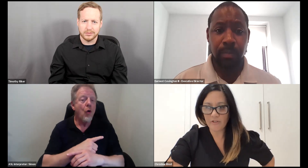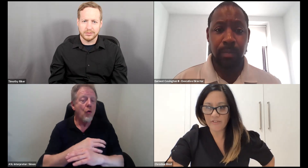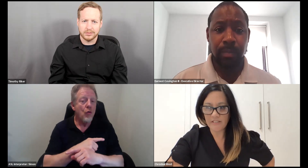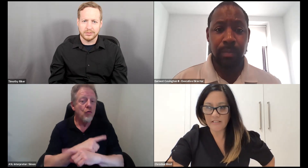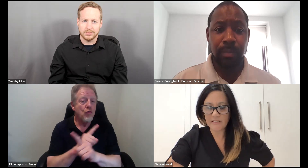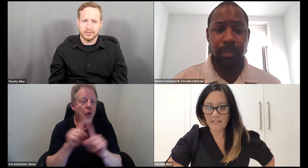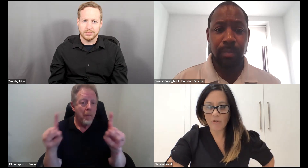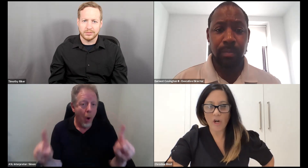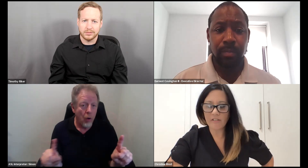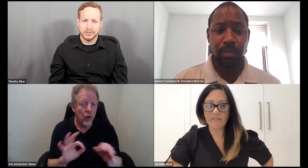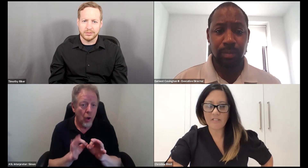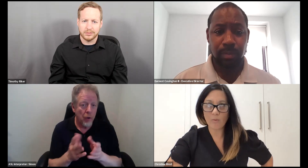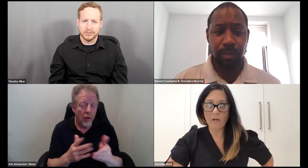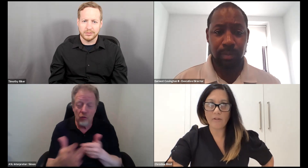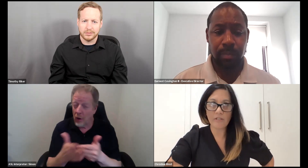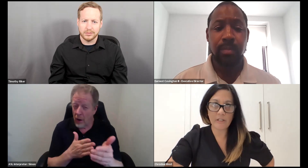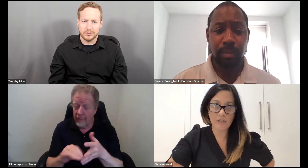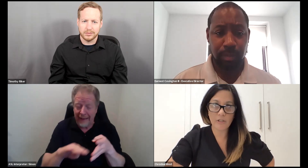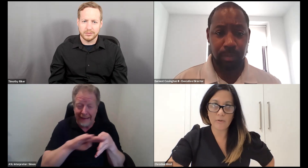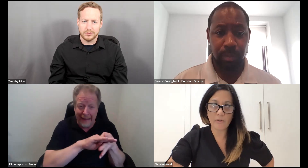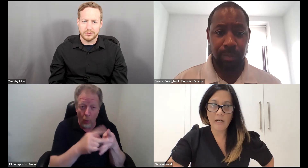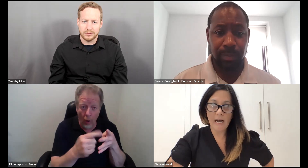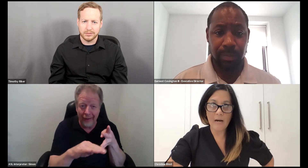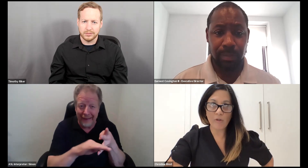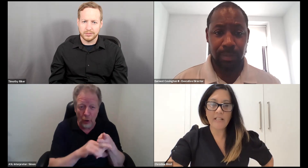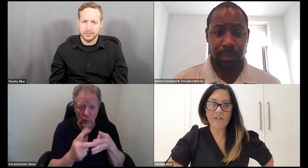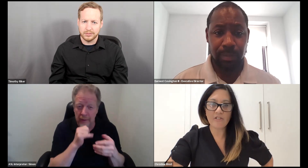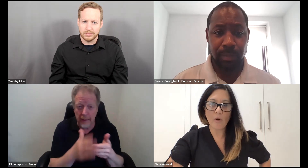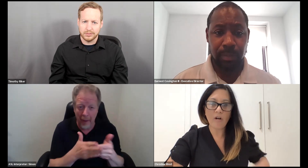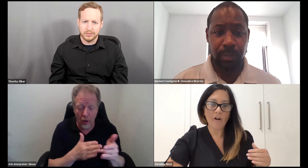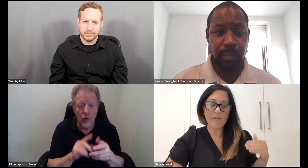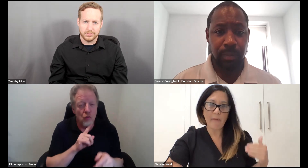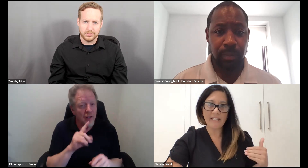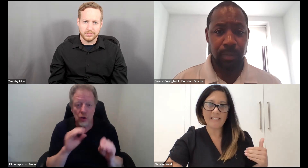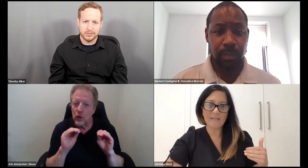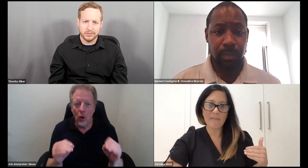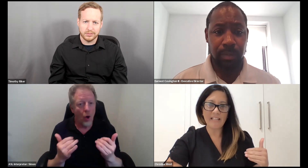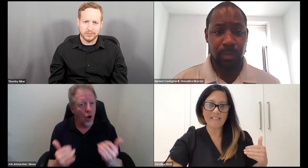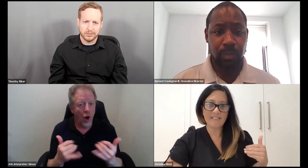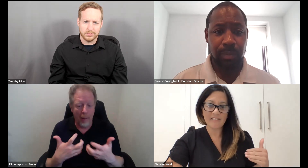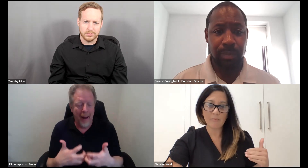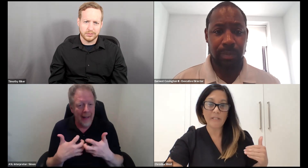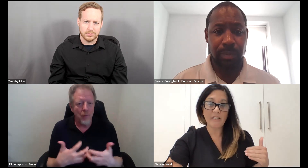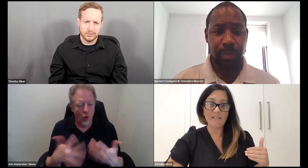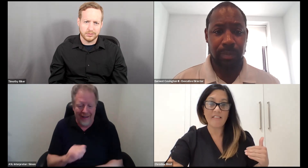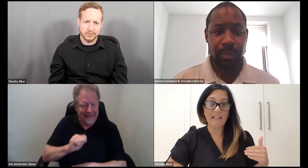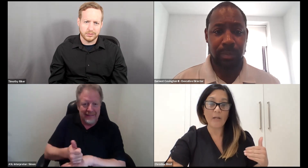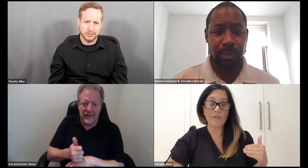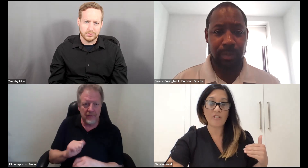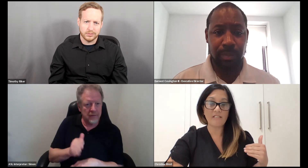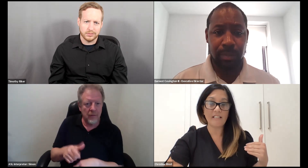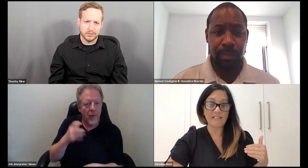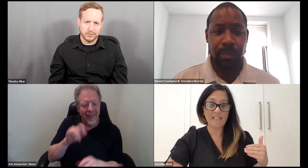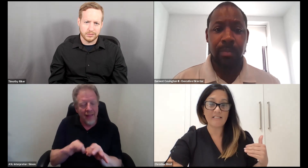interpreting services, regardless of tier 1 or tier 2, really there's no current mechanism that exists because that